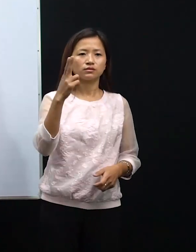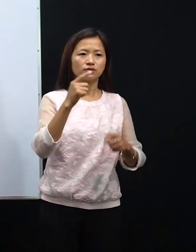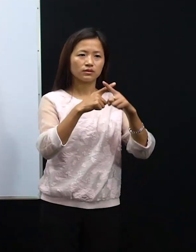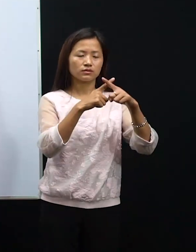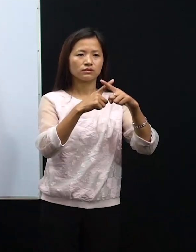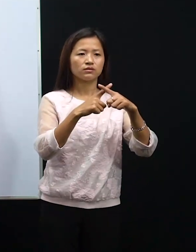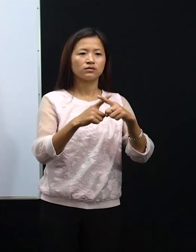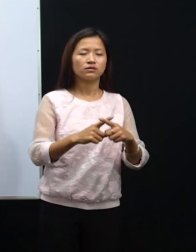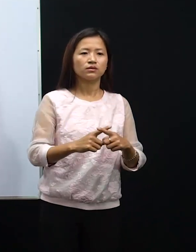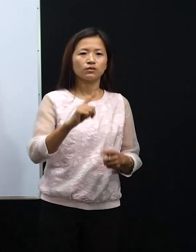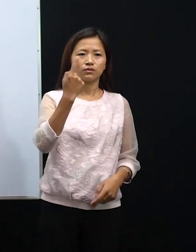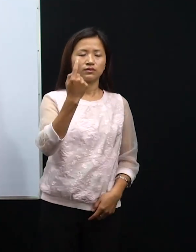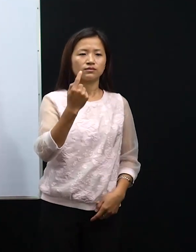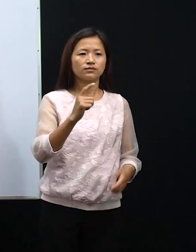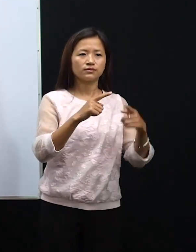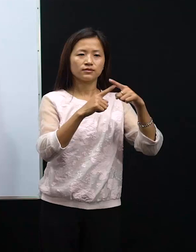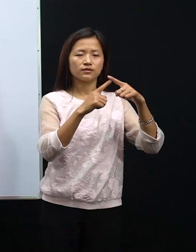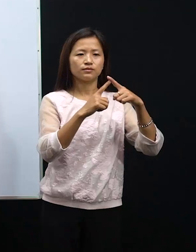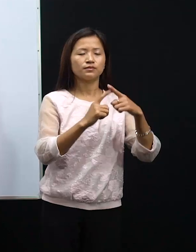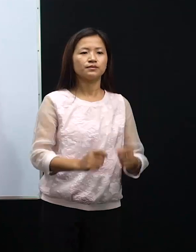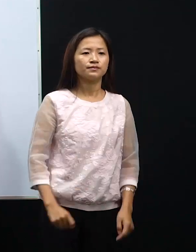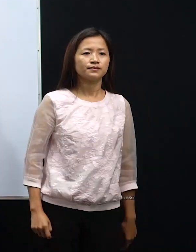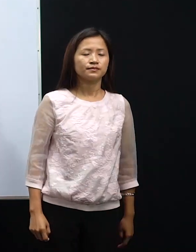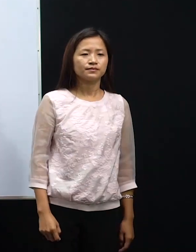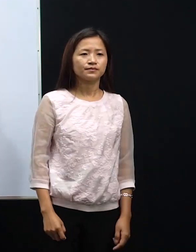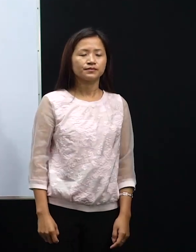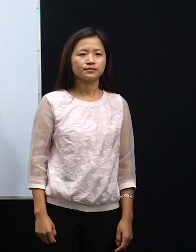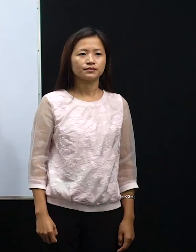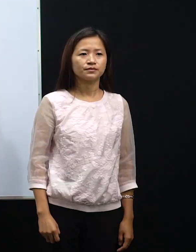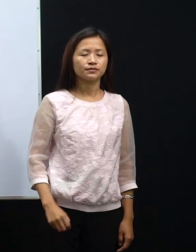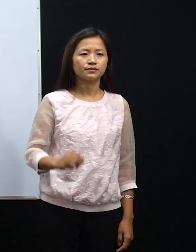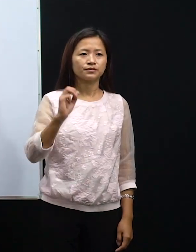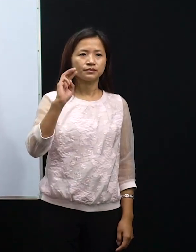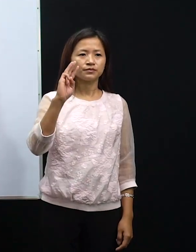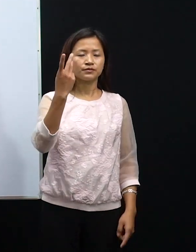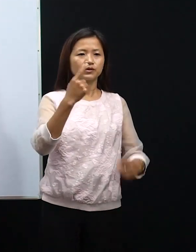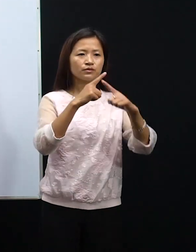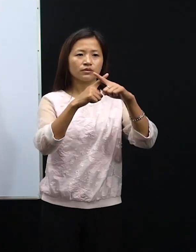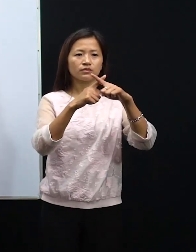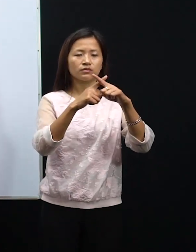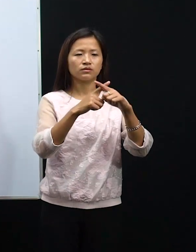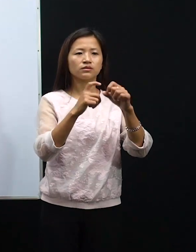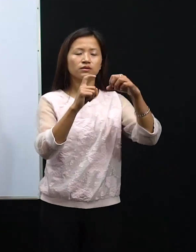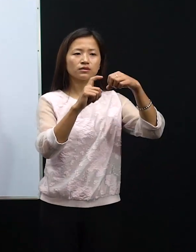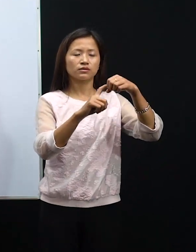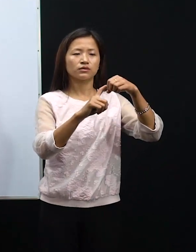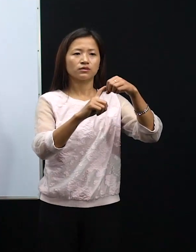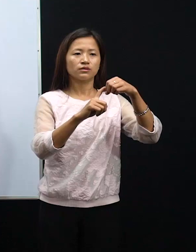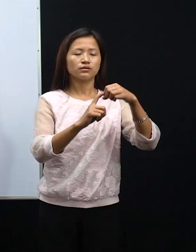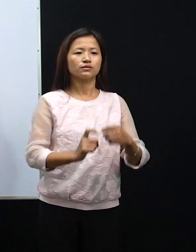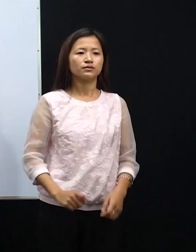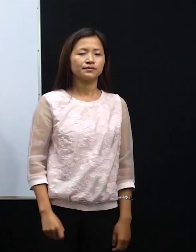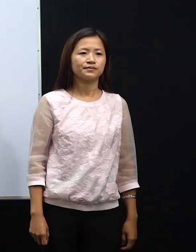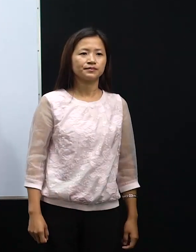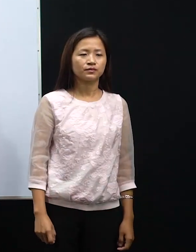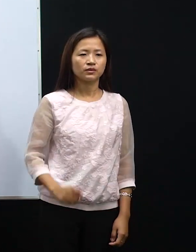2x, this is one term, it is a monomial. We can take 3x square, still one